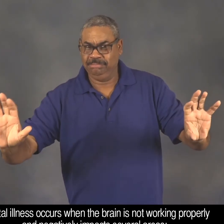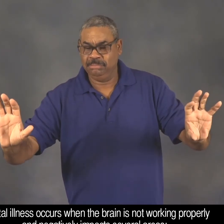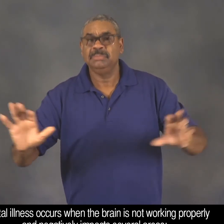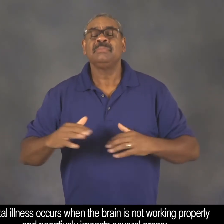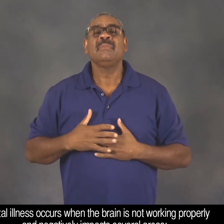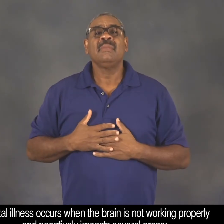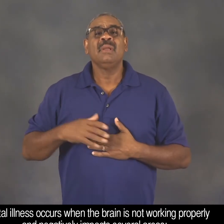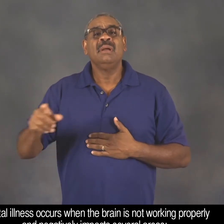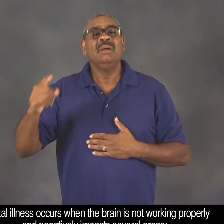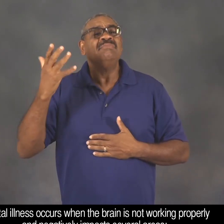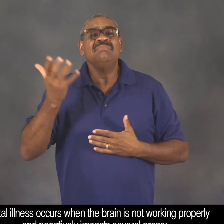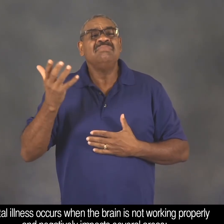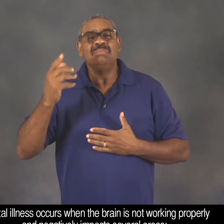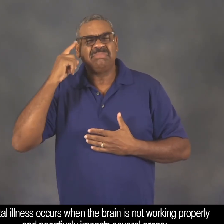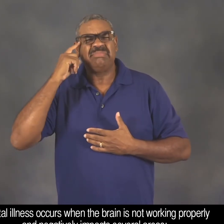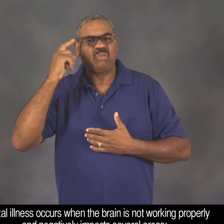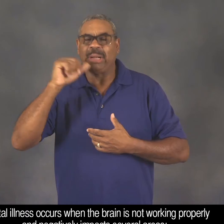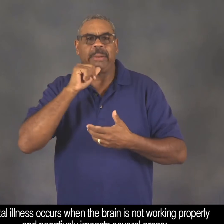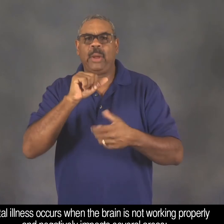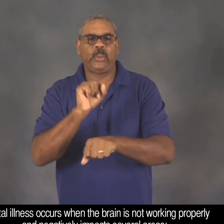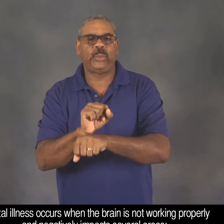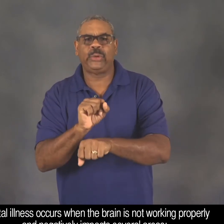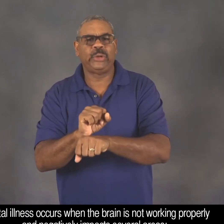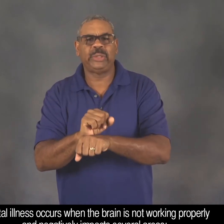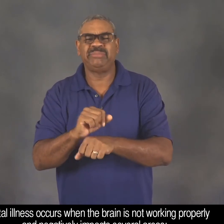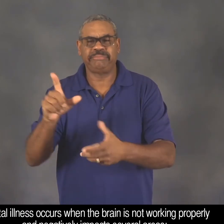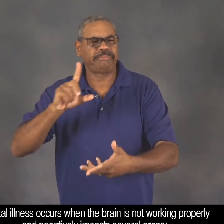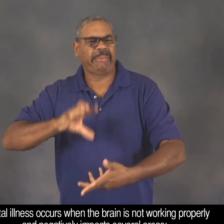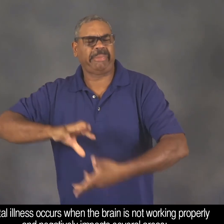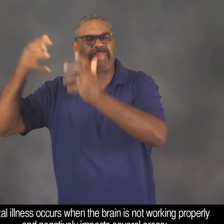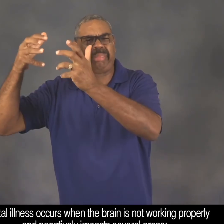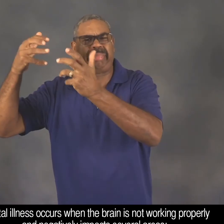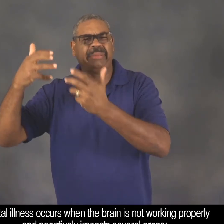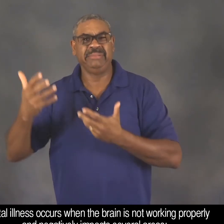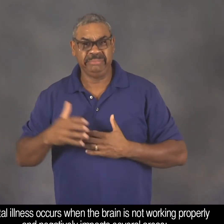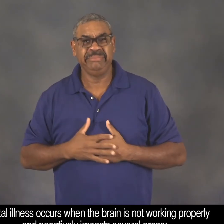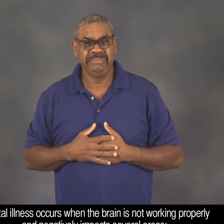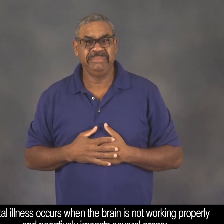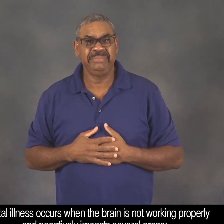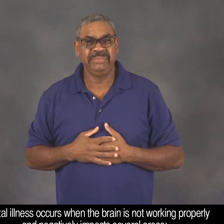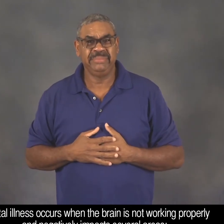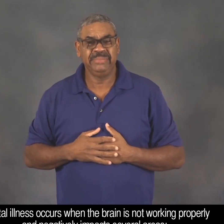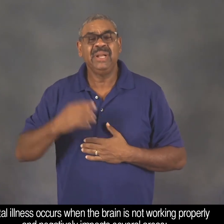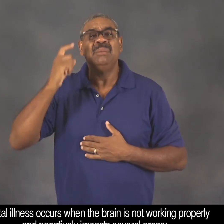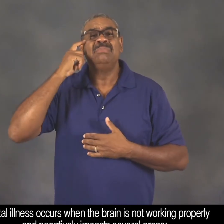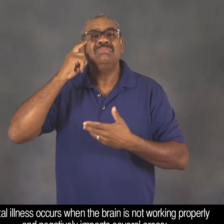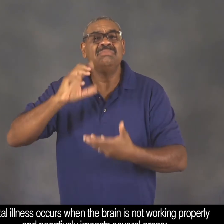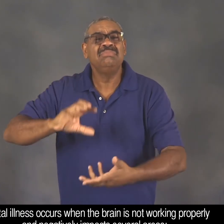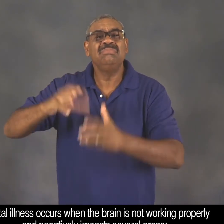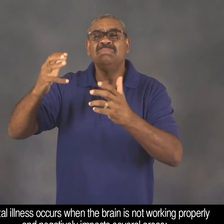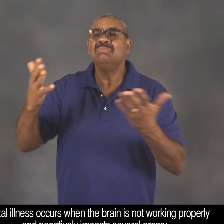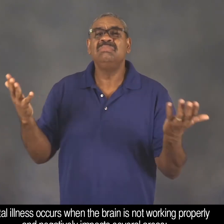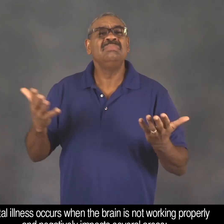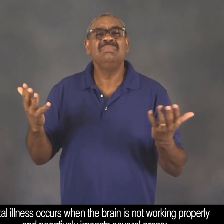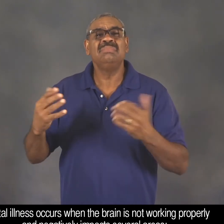Mental illness occurs when the brain is not working properly and negatively impacts several